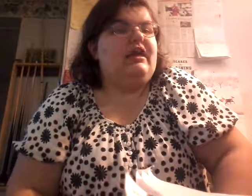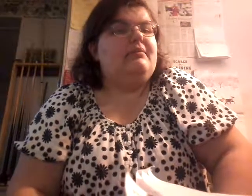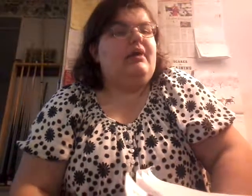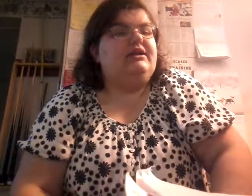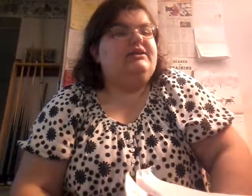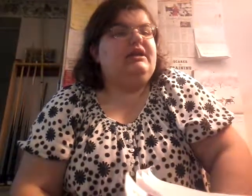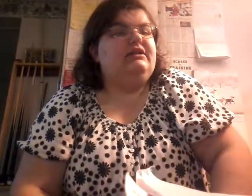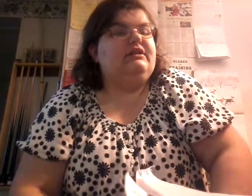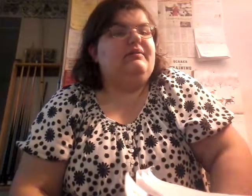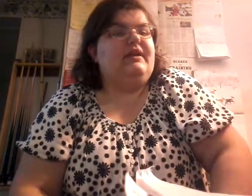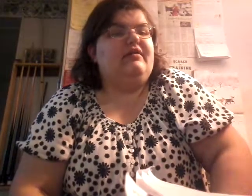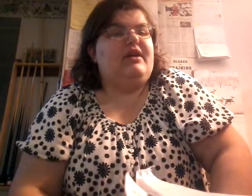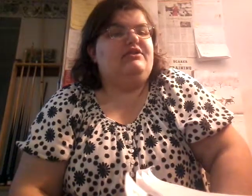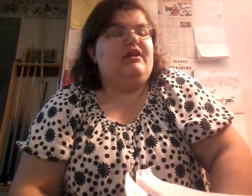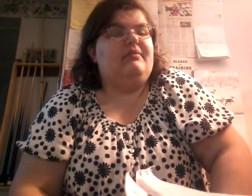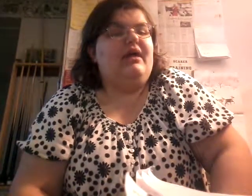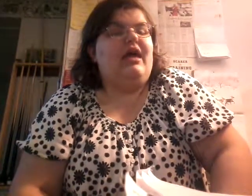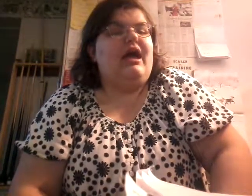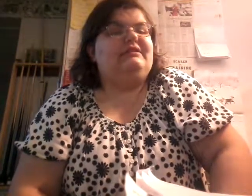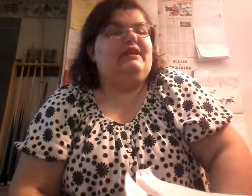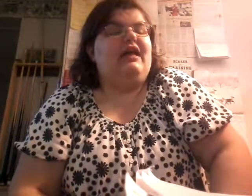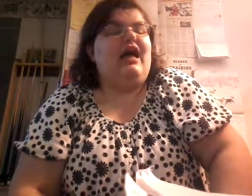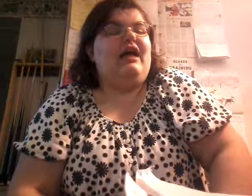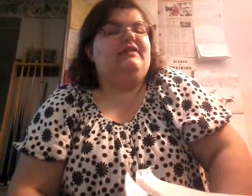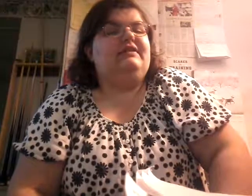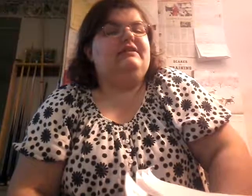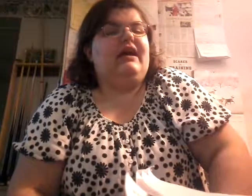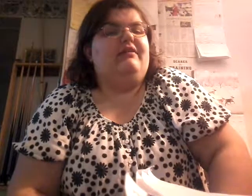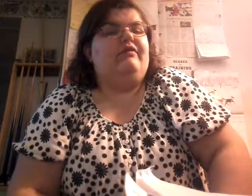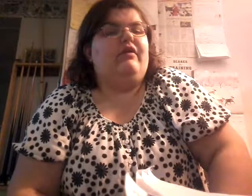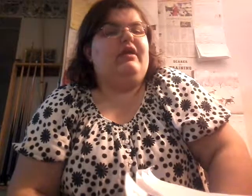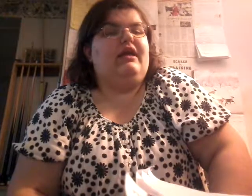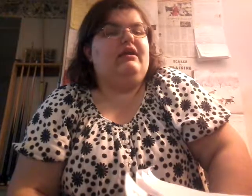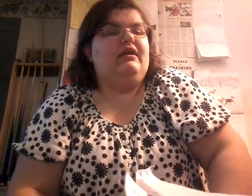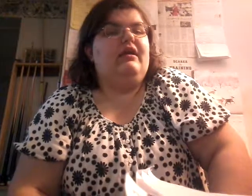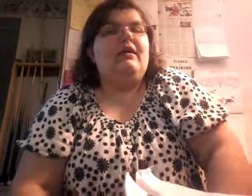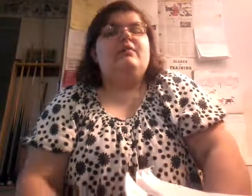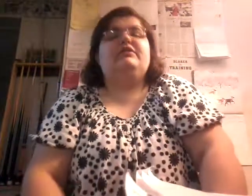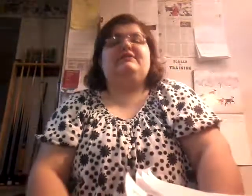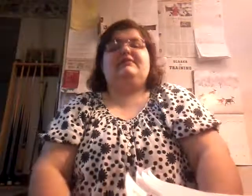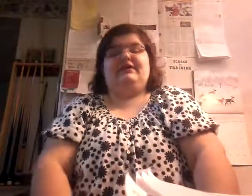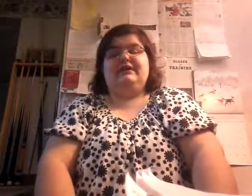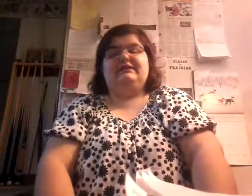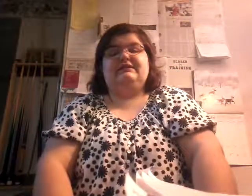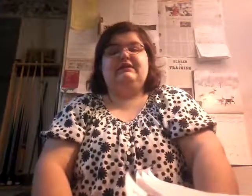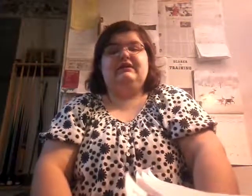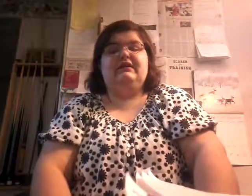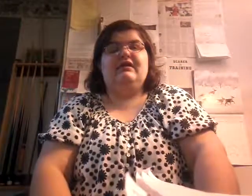Keep marching to the beat of my drum. I said I used the sign for like perseverance.